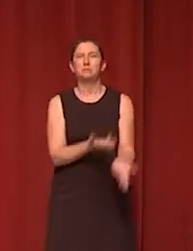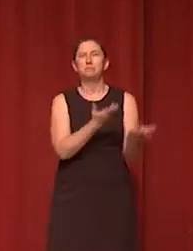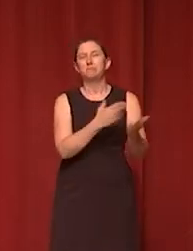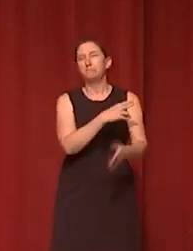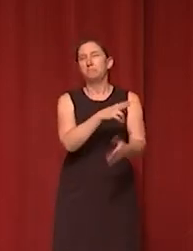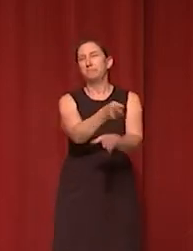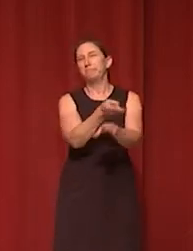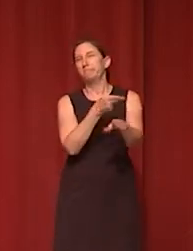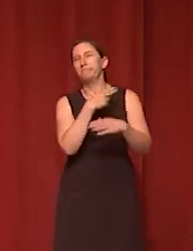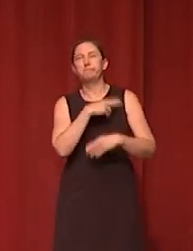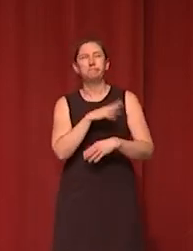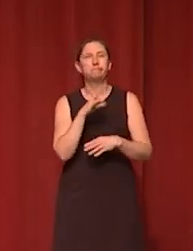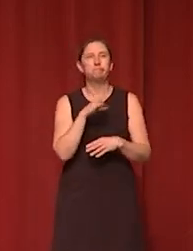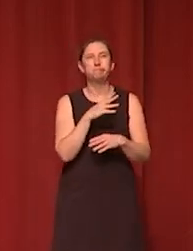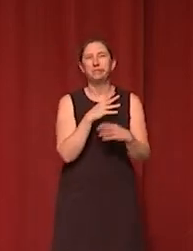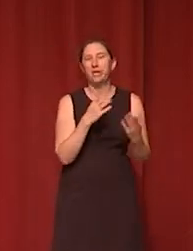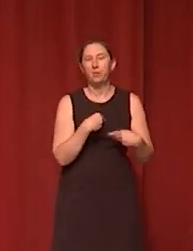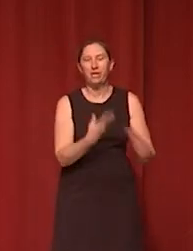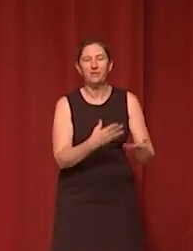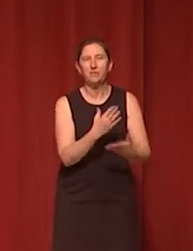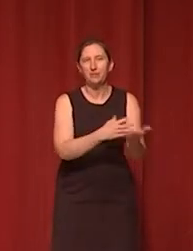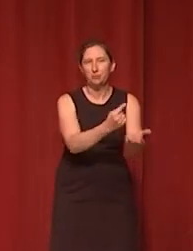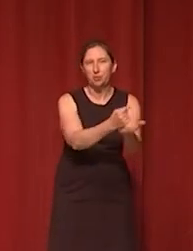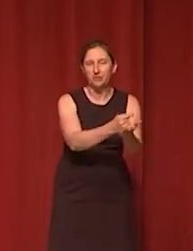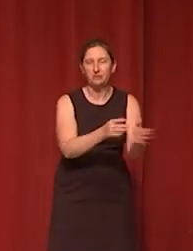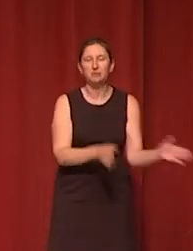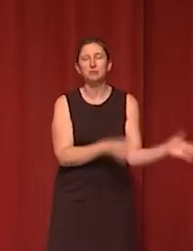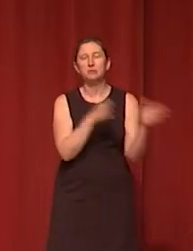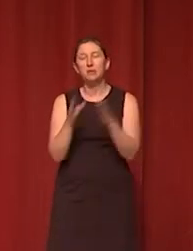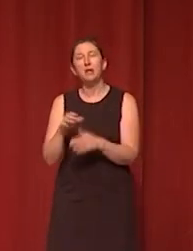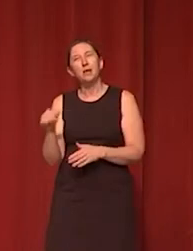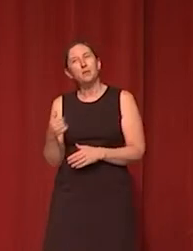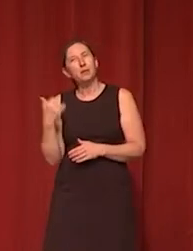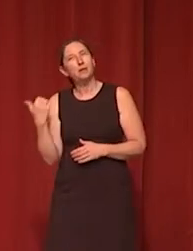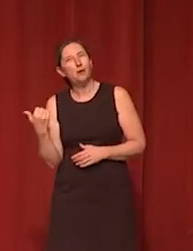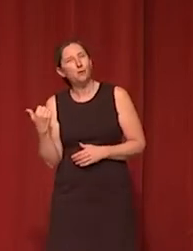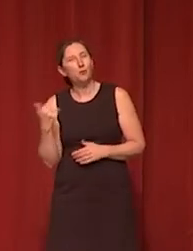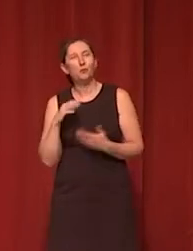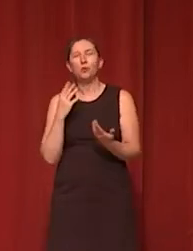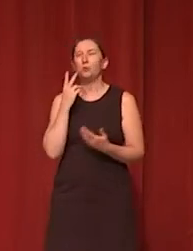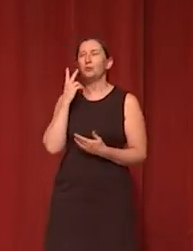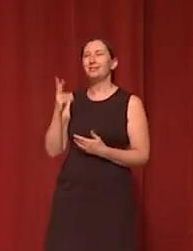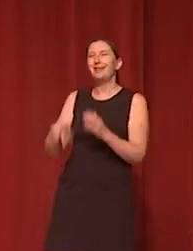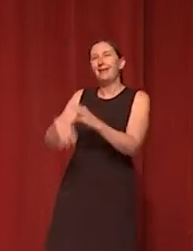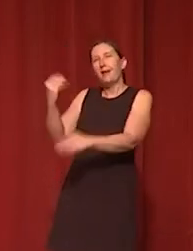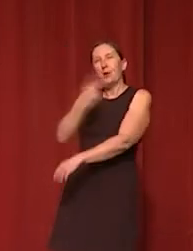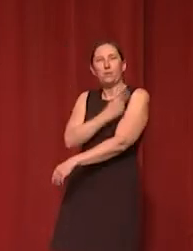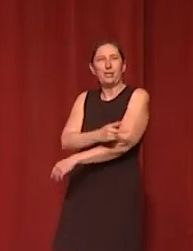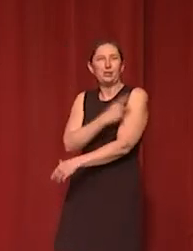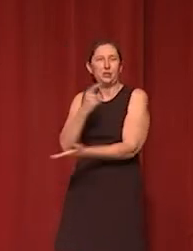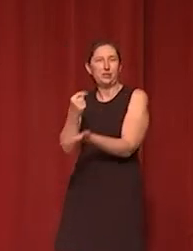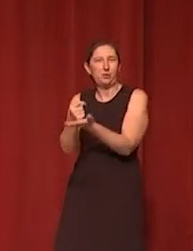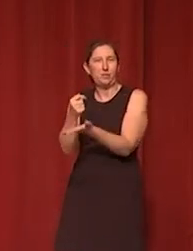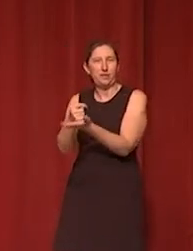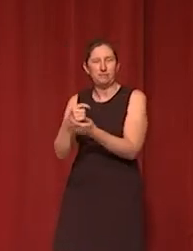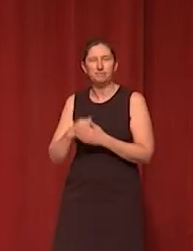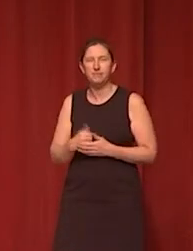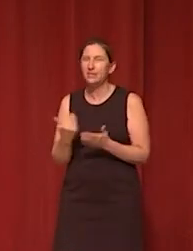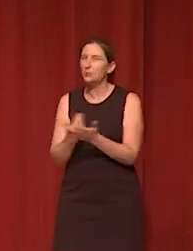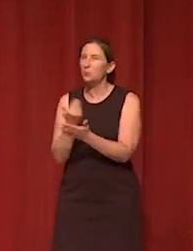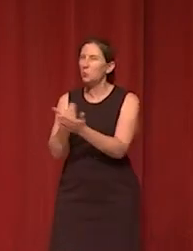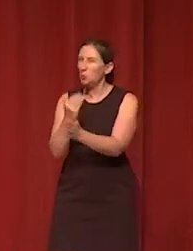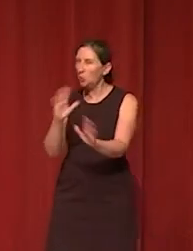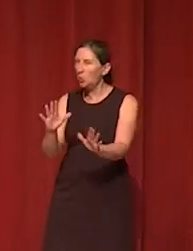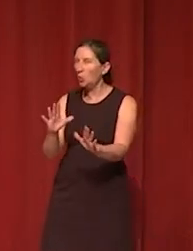those patients and the therapies we use. But now we're also seeing, as we talked about, the shift of therapy to the outpatient setting. And that brings in a little bit of